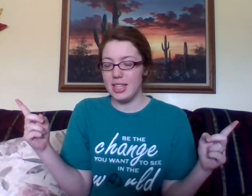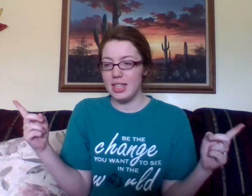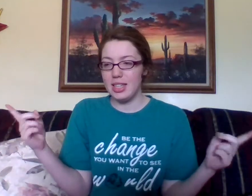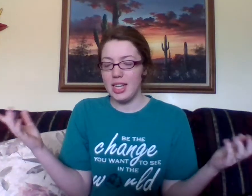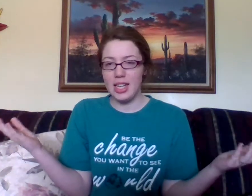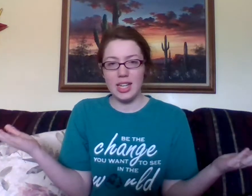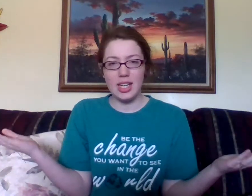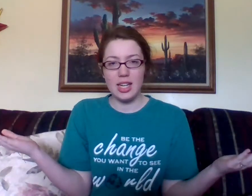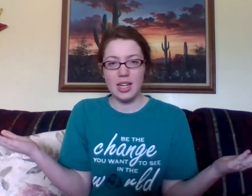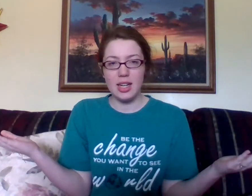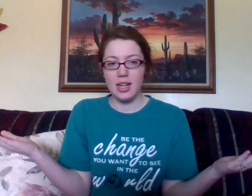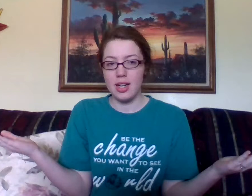differently.